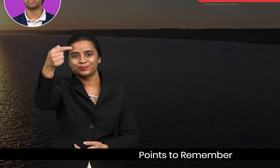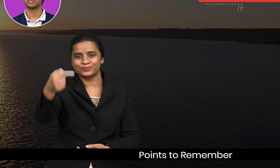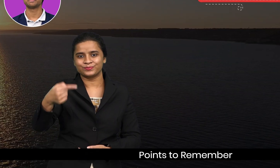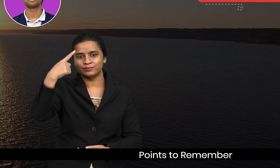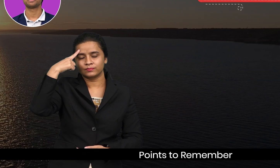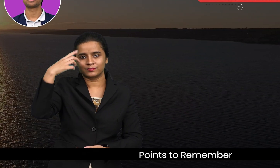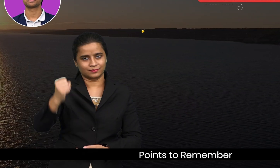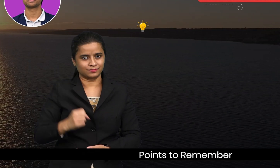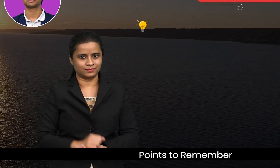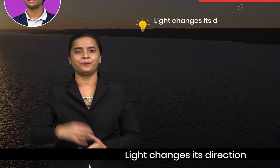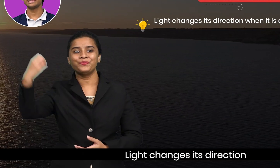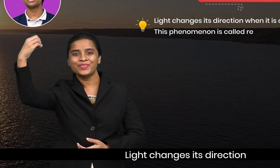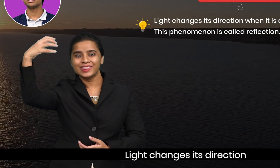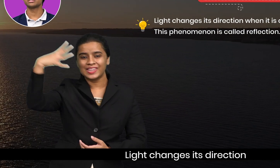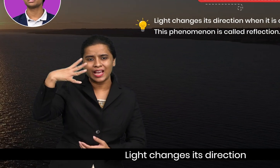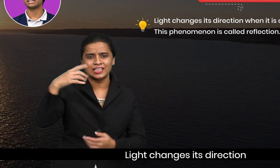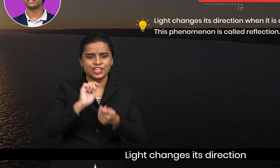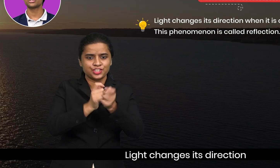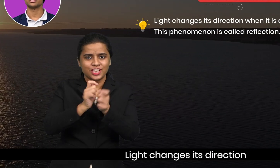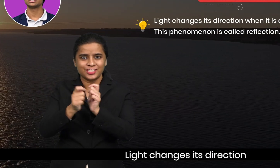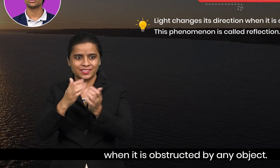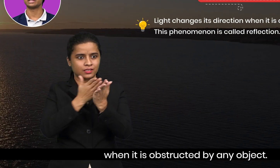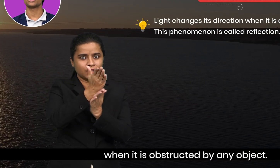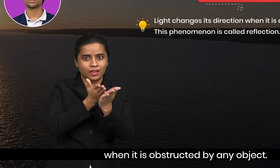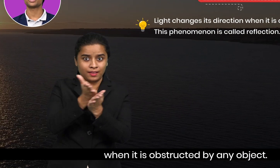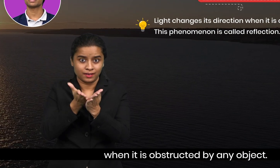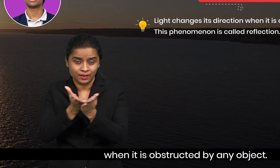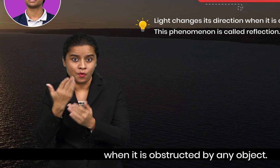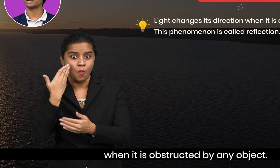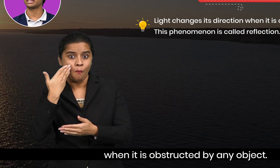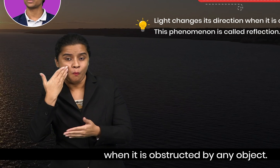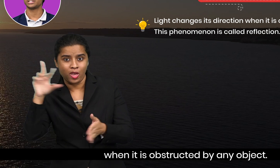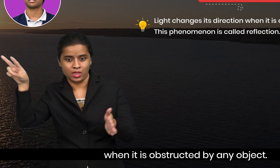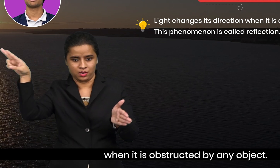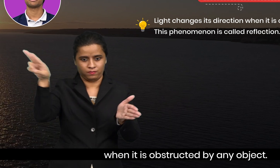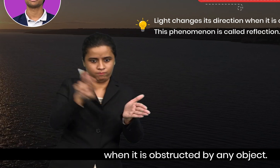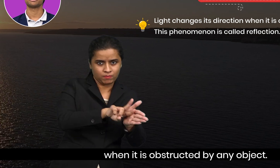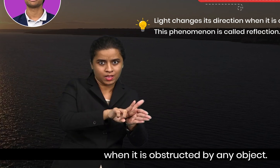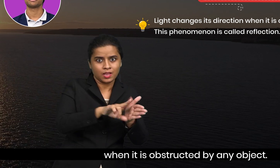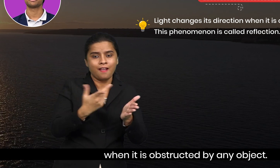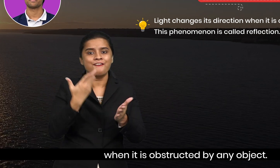Points to remember. Light changes its direction when it is obstructed by any object.